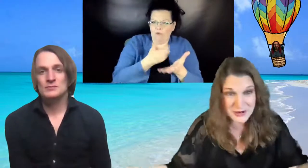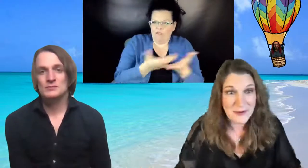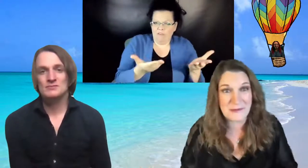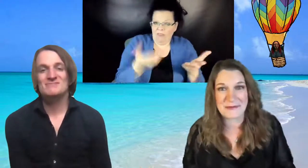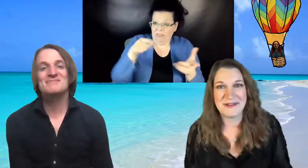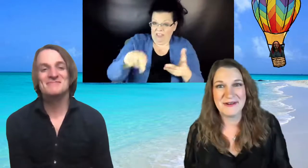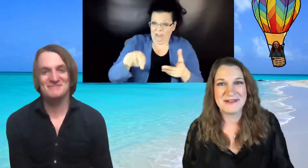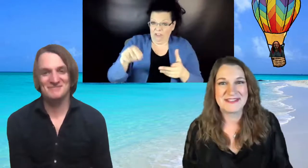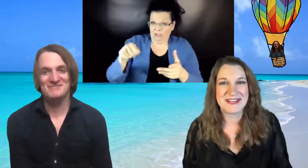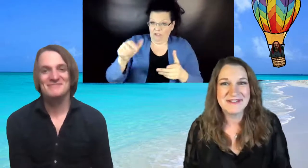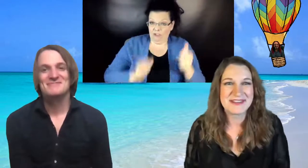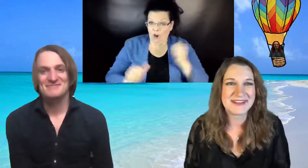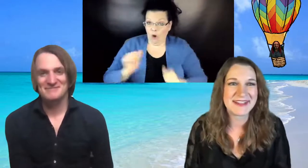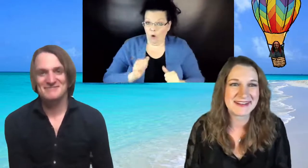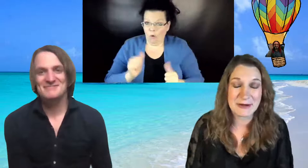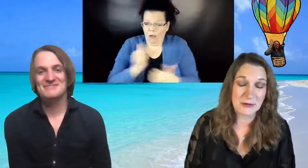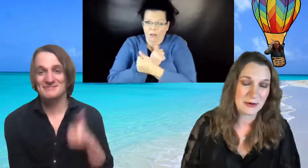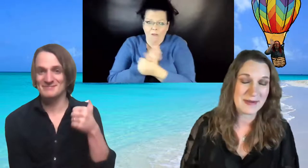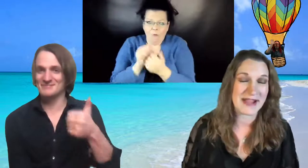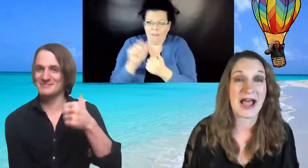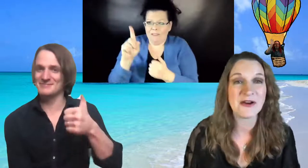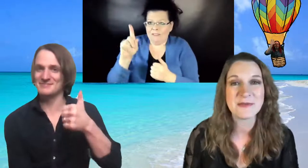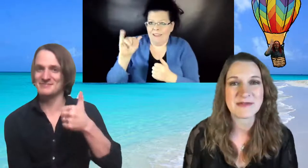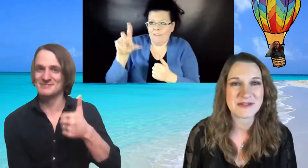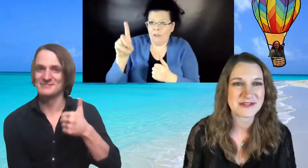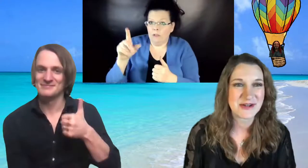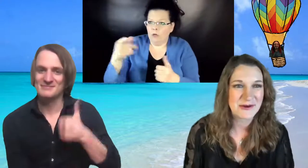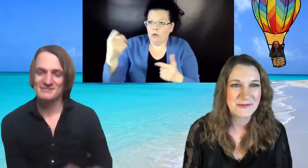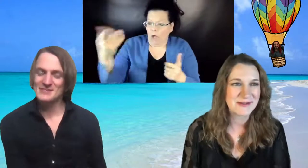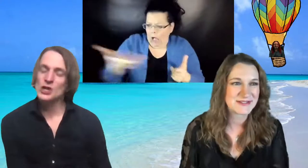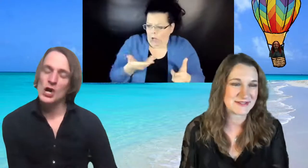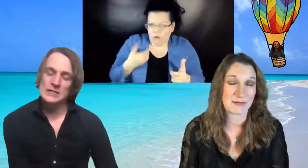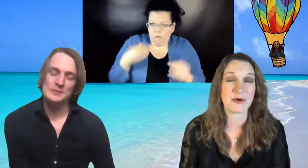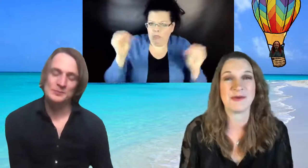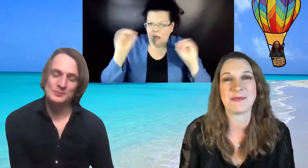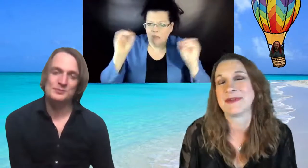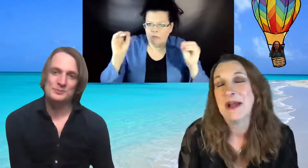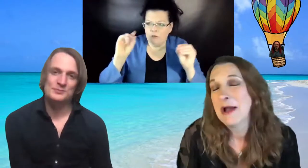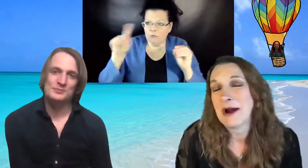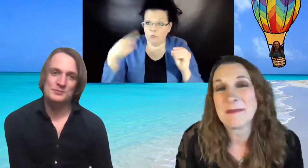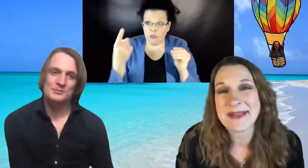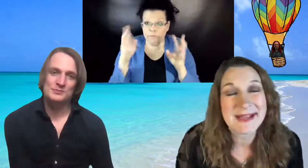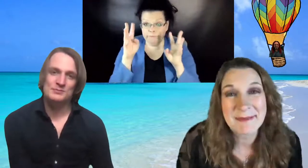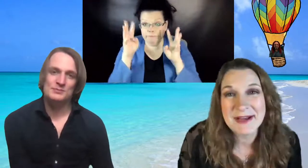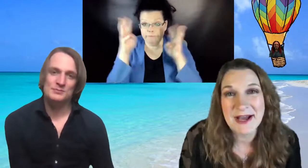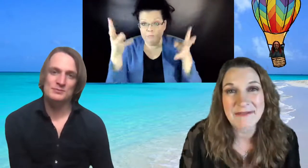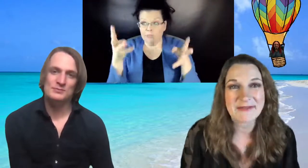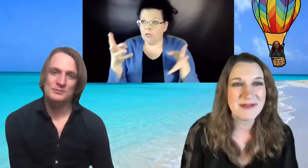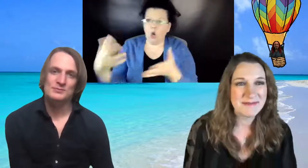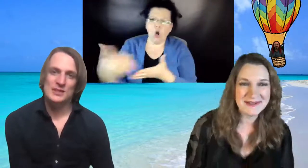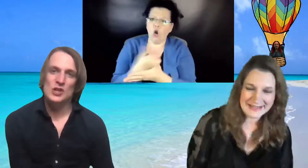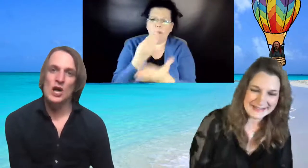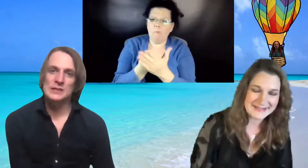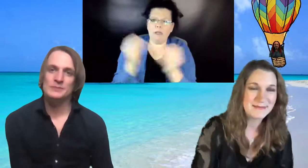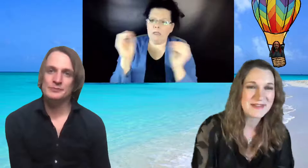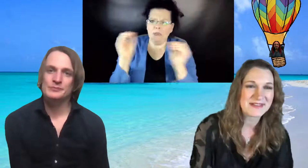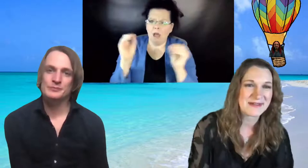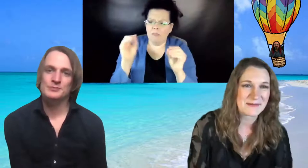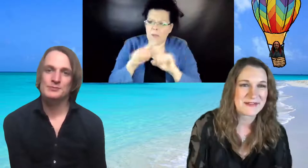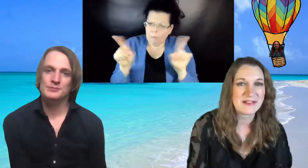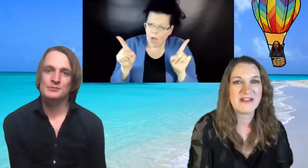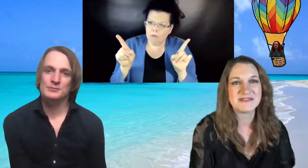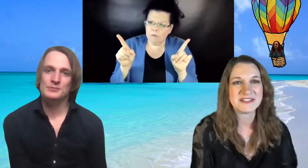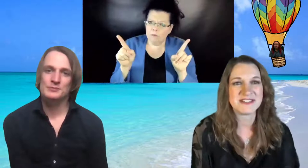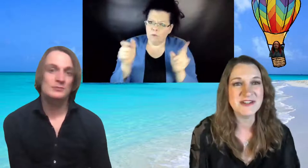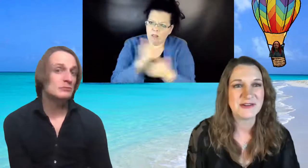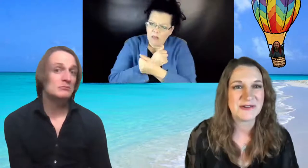this show, you know, with David, that, you know, nobody hired me for the show. We just, of course, we aren't making money off of it, but it's something that